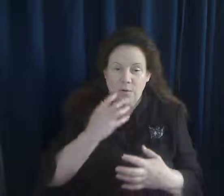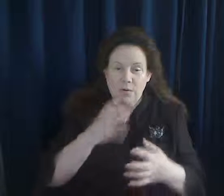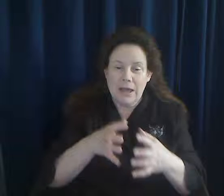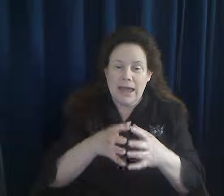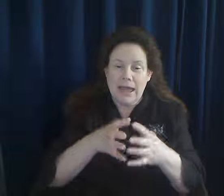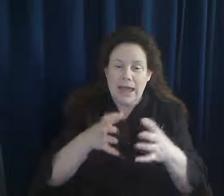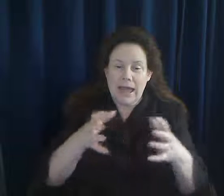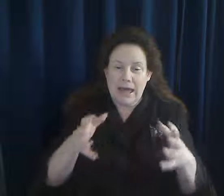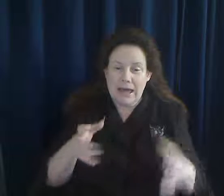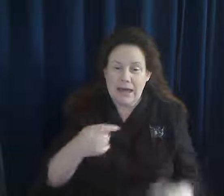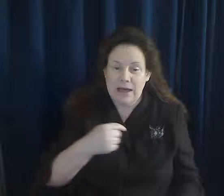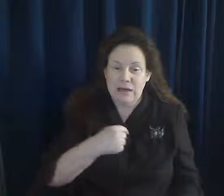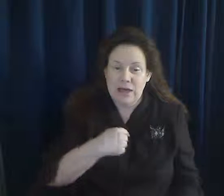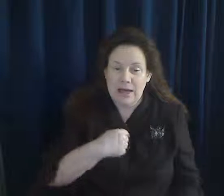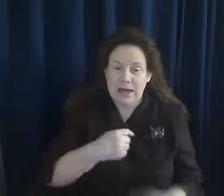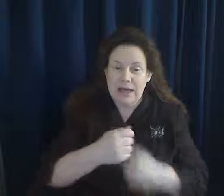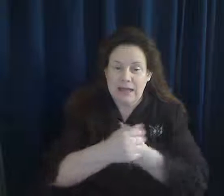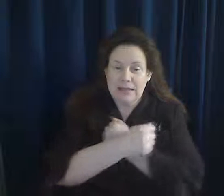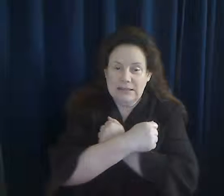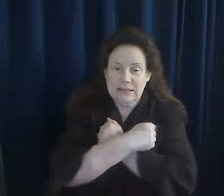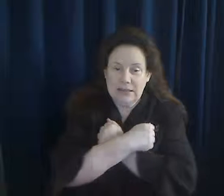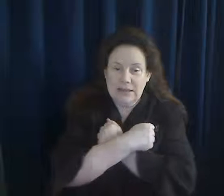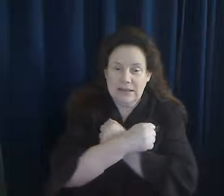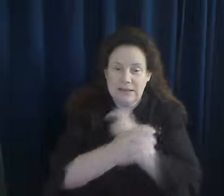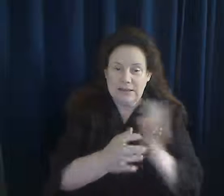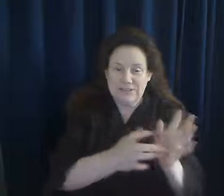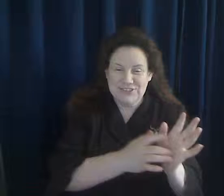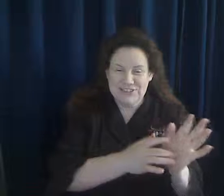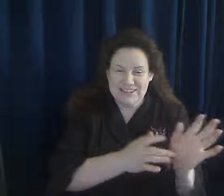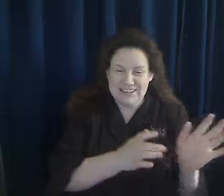Oh, how I love